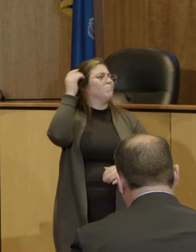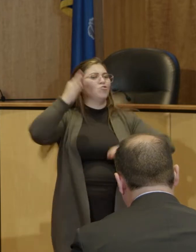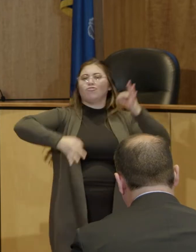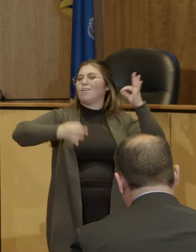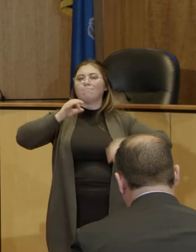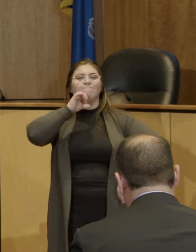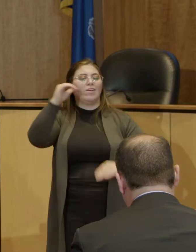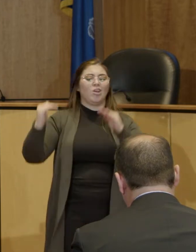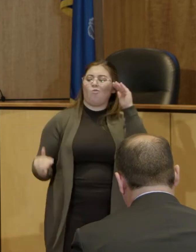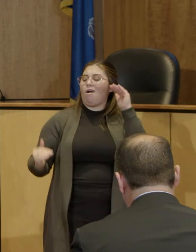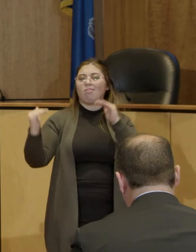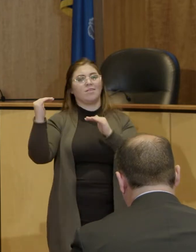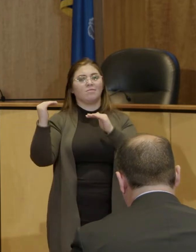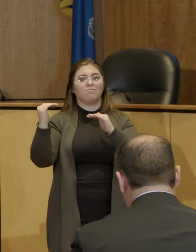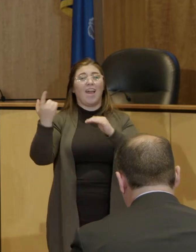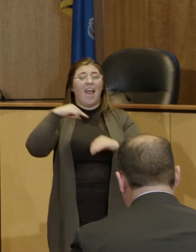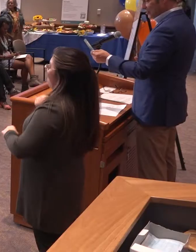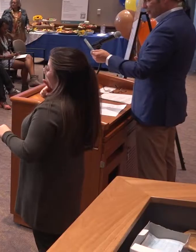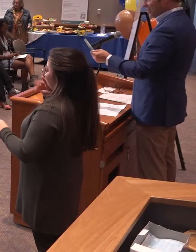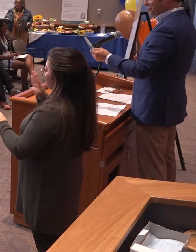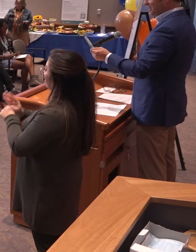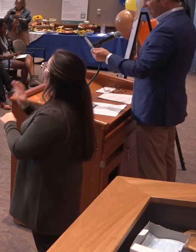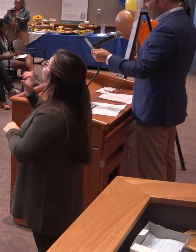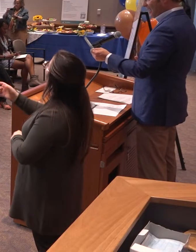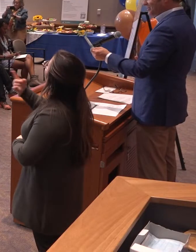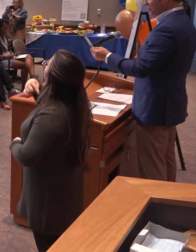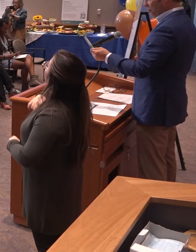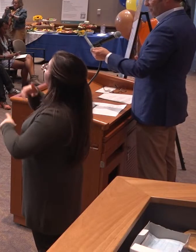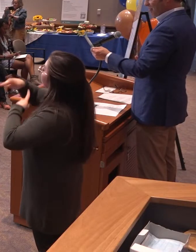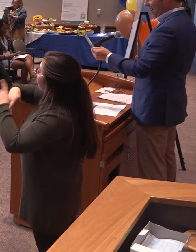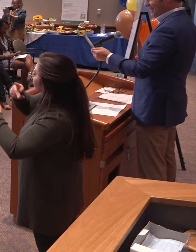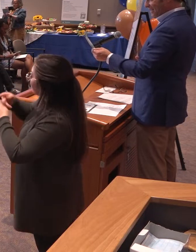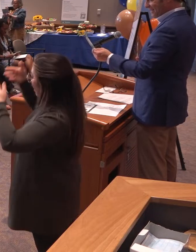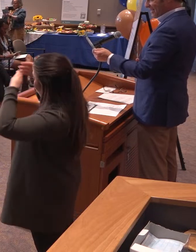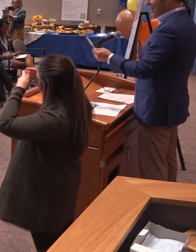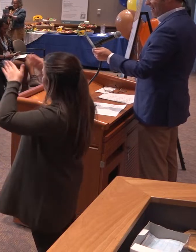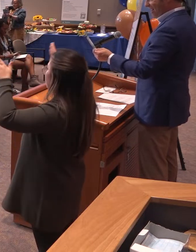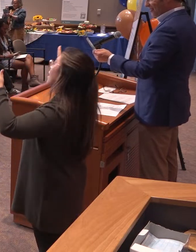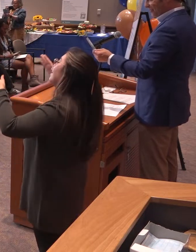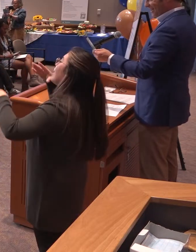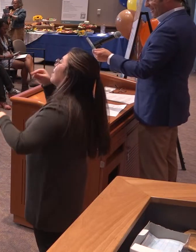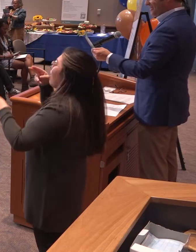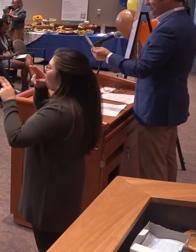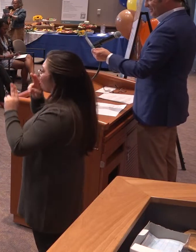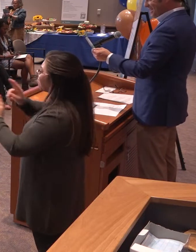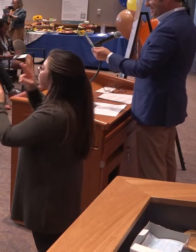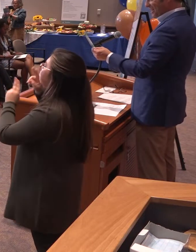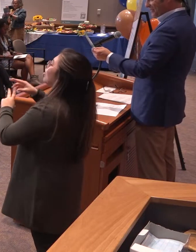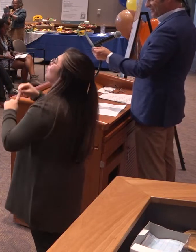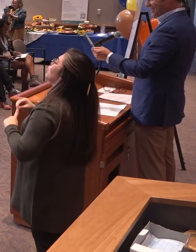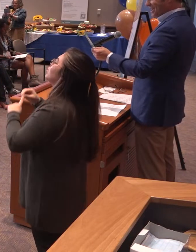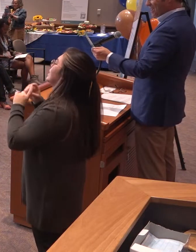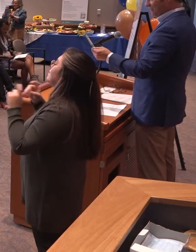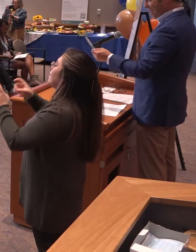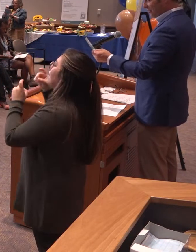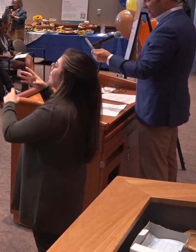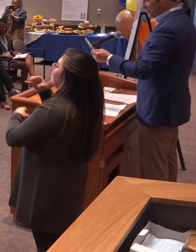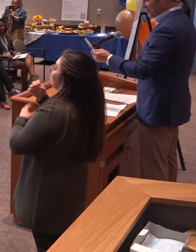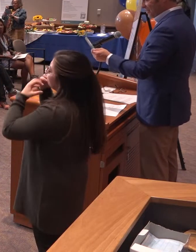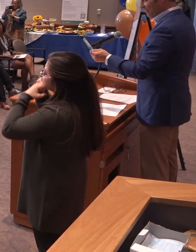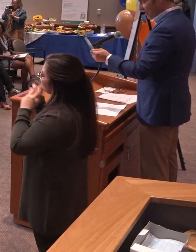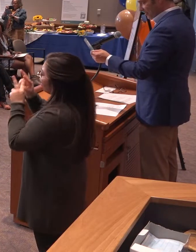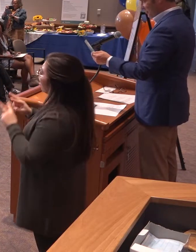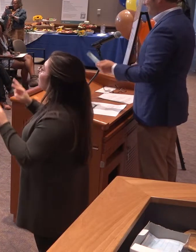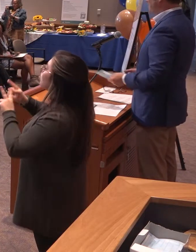and inequality. I pledge to be kind and open-minded, honoring the unique gifts and